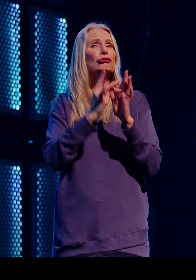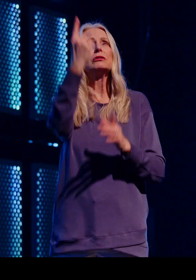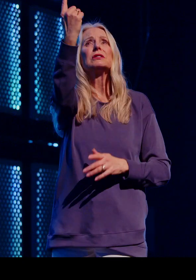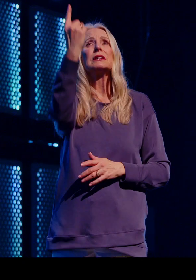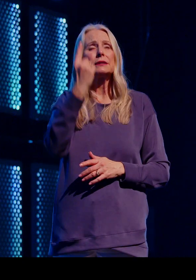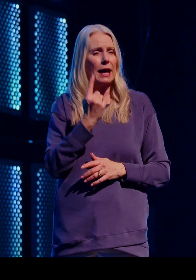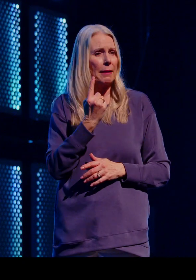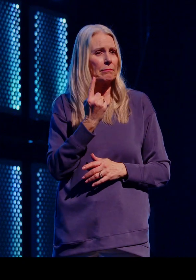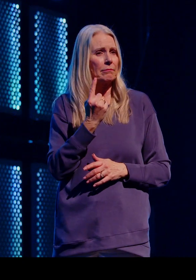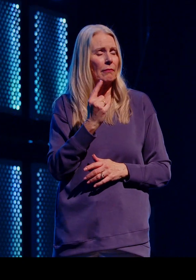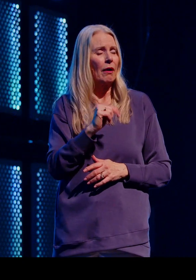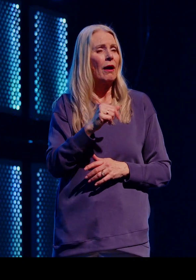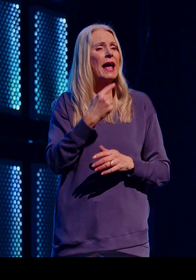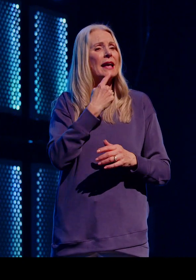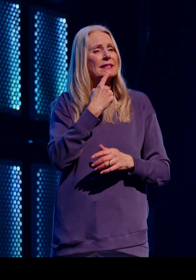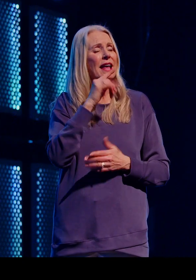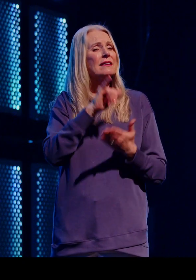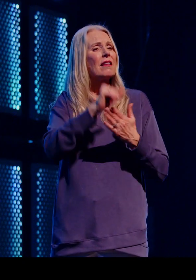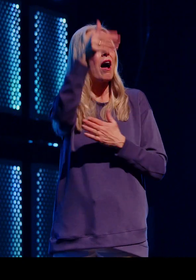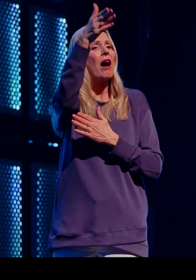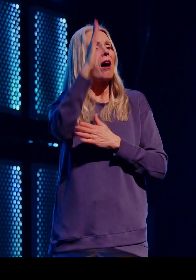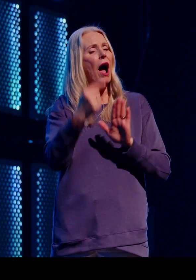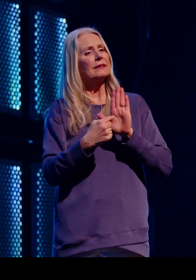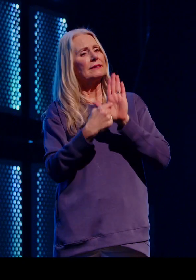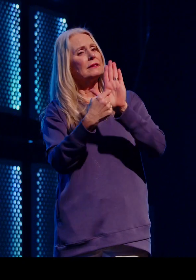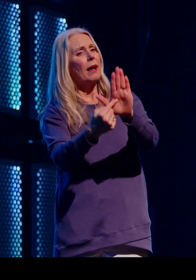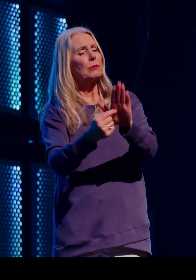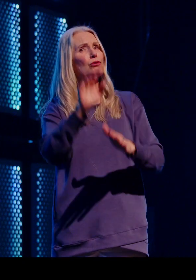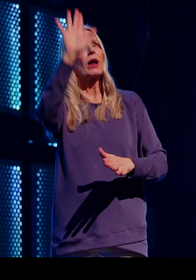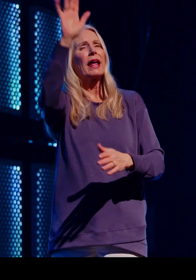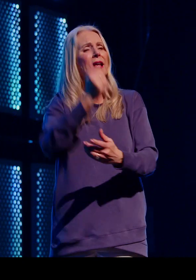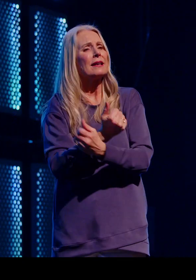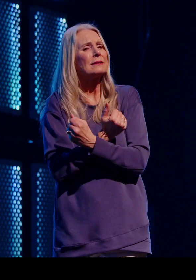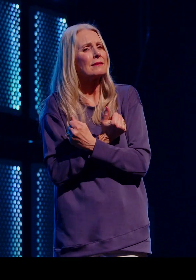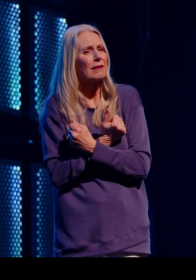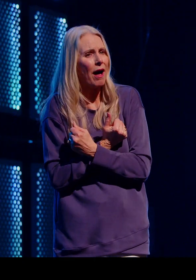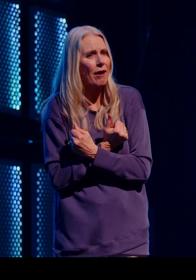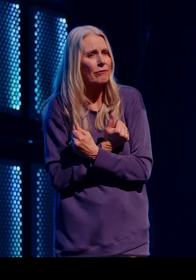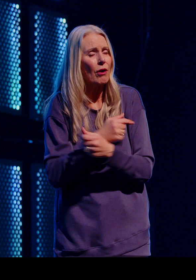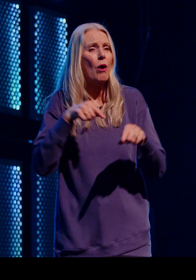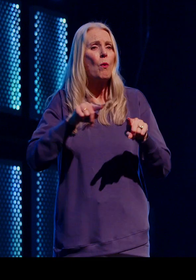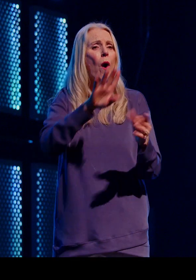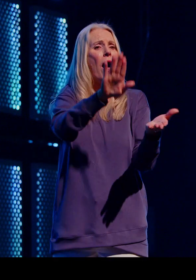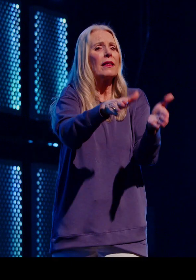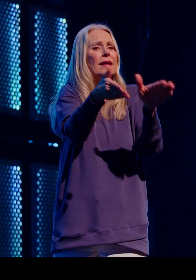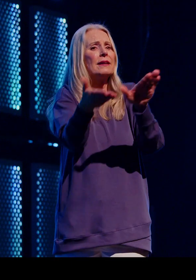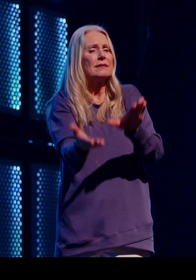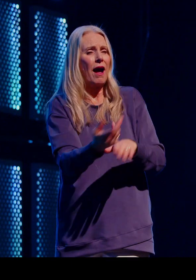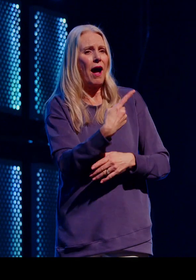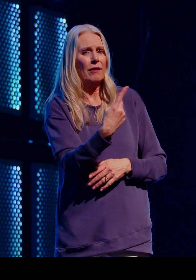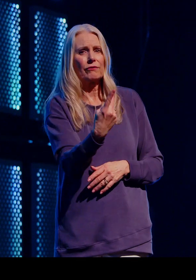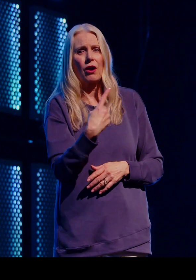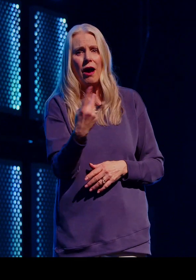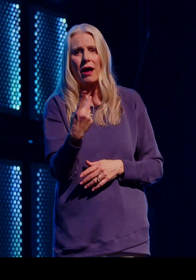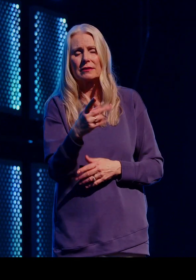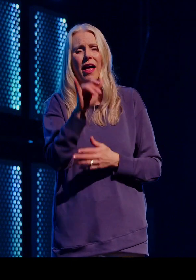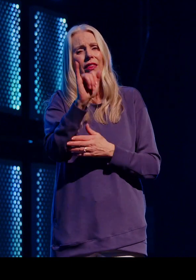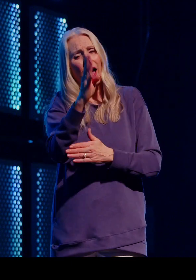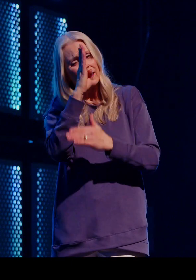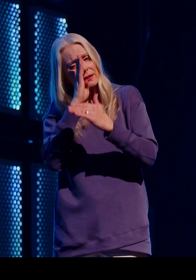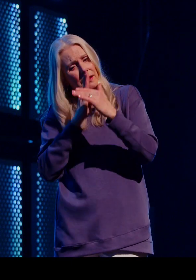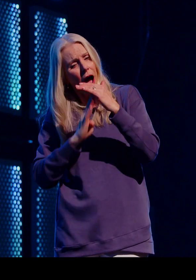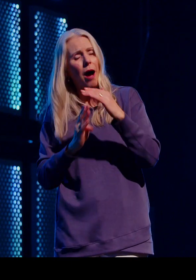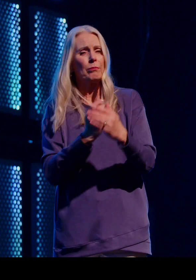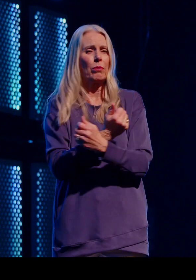God demonstrated his love in this, that while we were still sinners, Christ died for us. It's humble love. That God would look after our